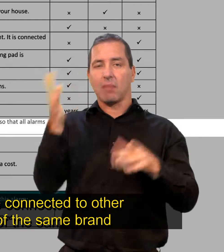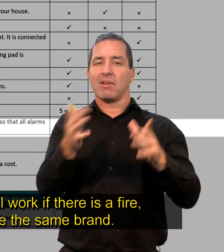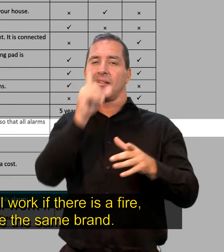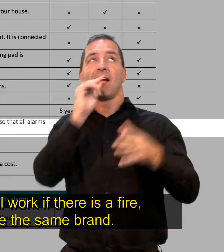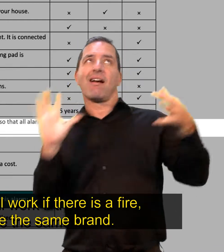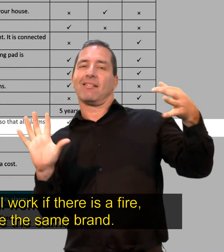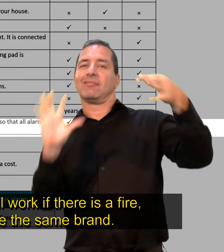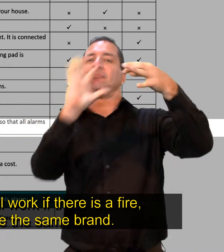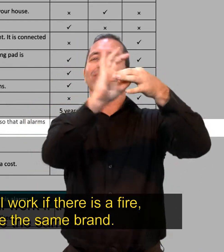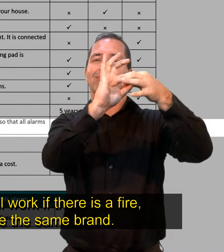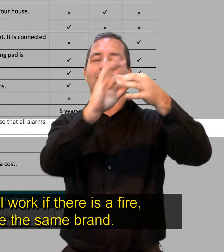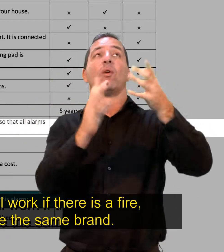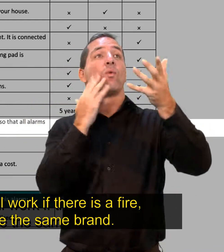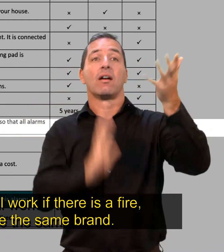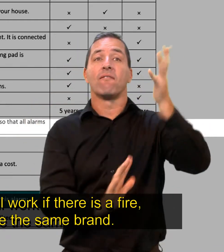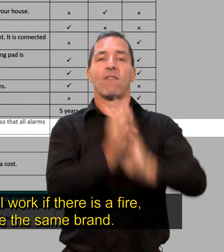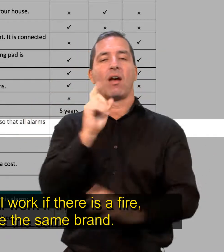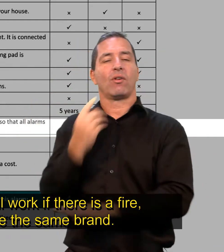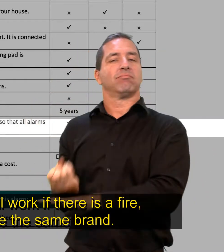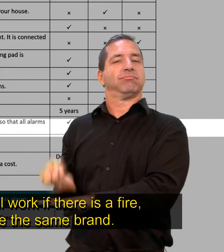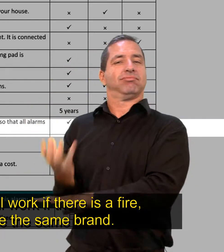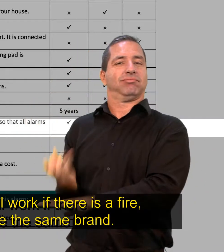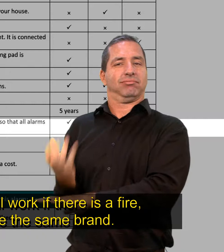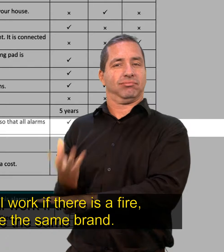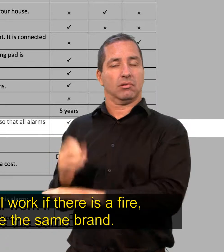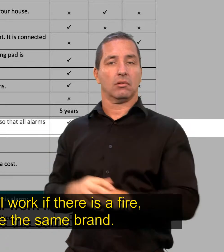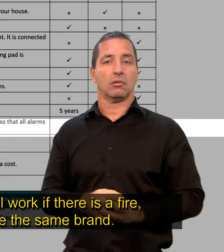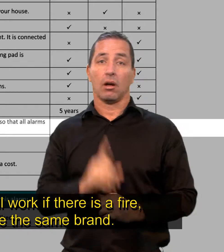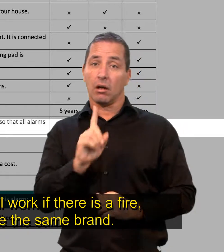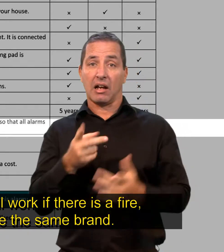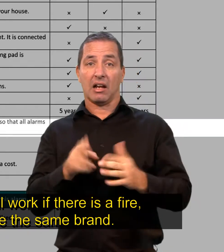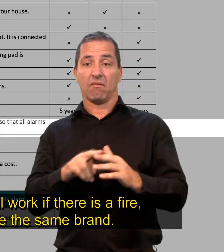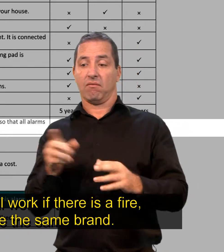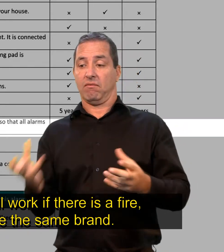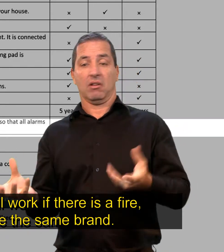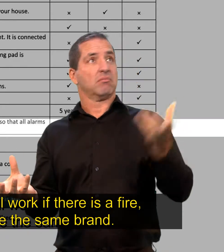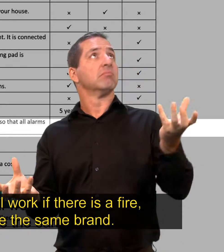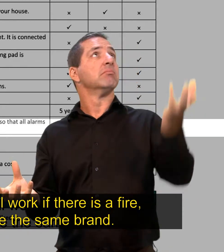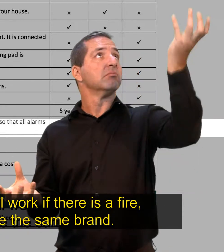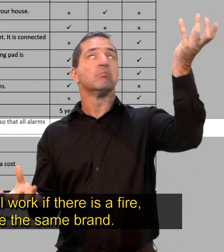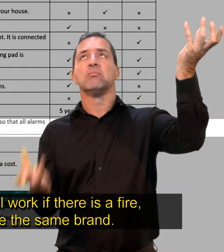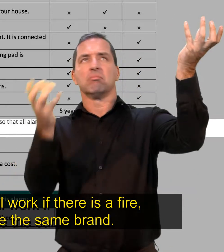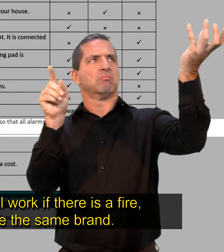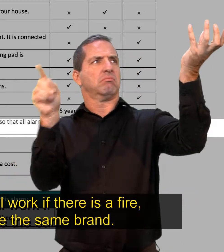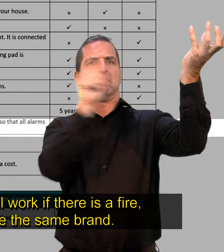So that all the alarms will work if there is a fire, but only if they're the same brand.